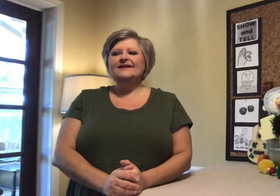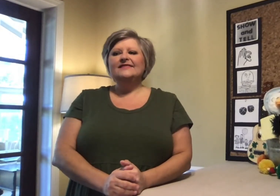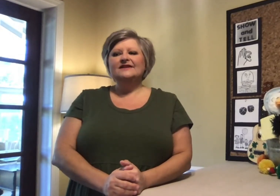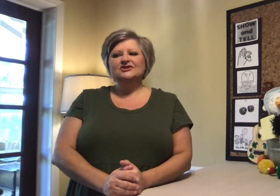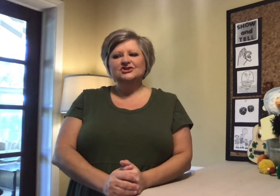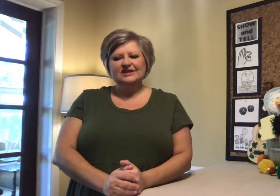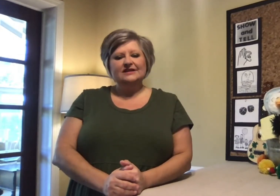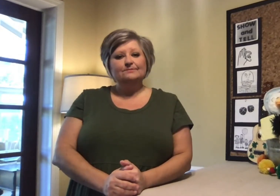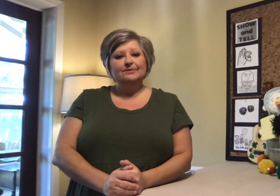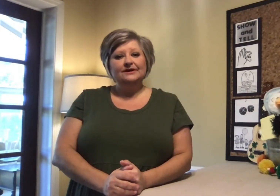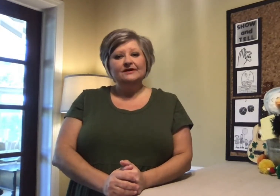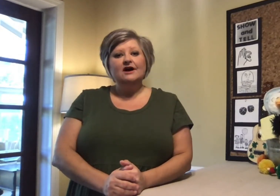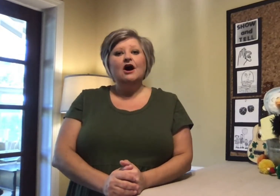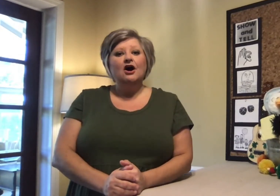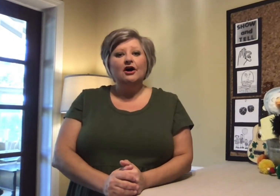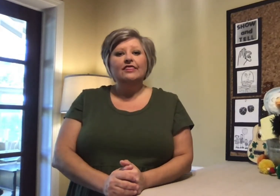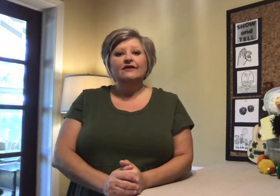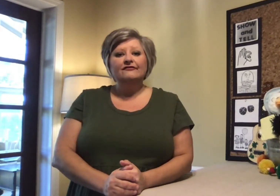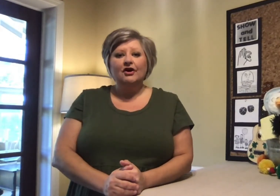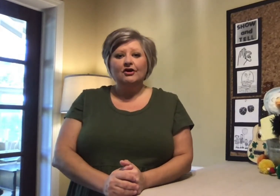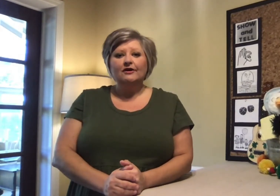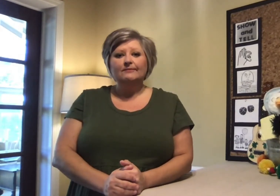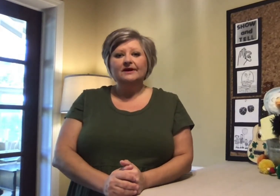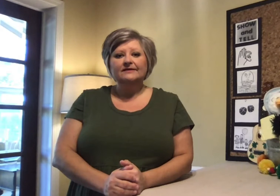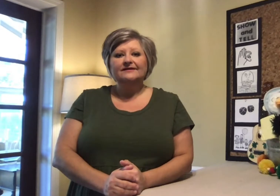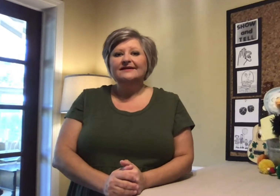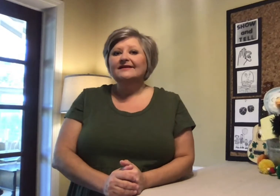the sheep on the farm.